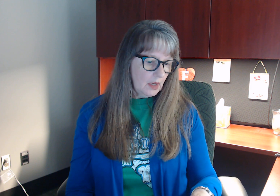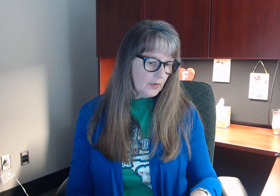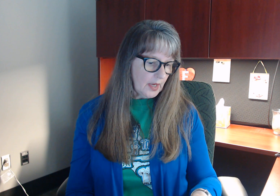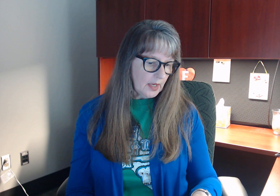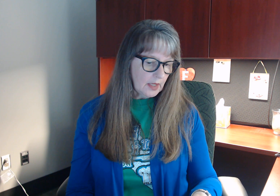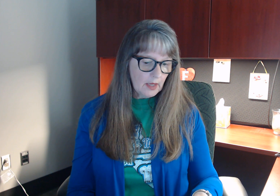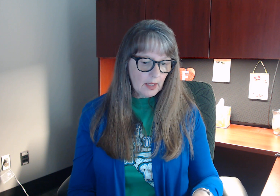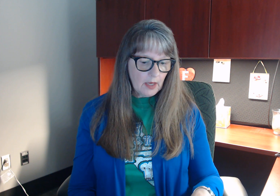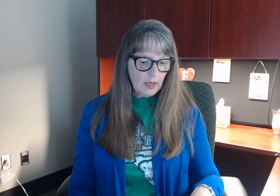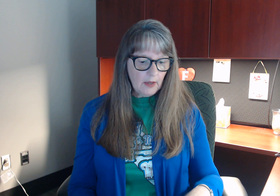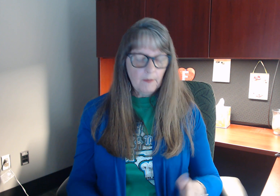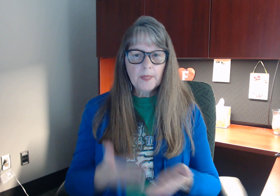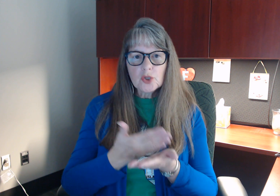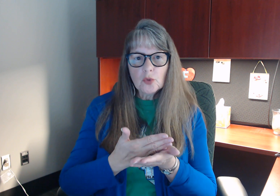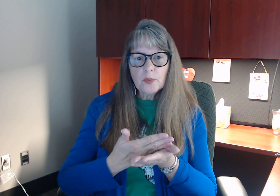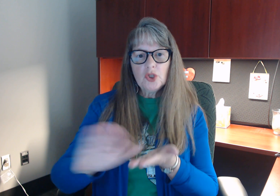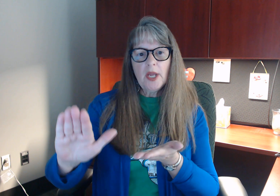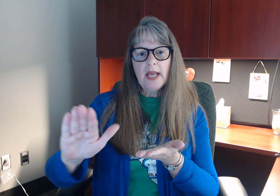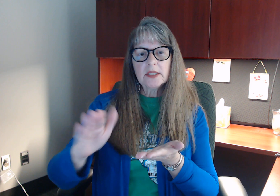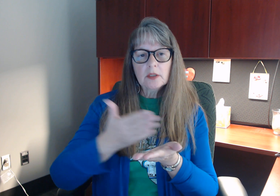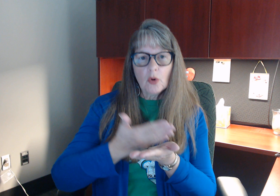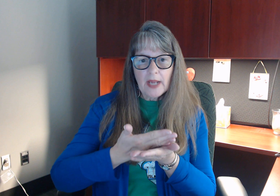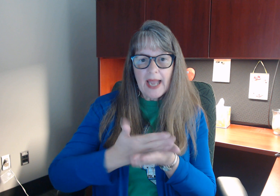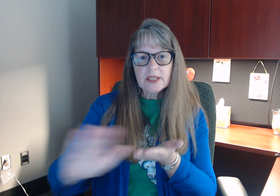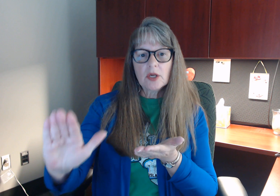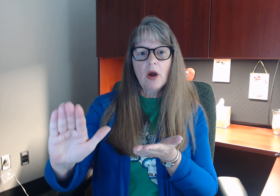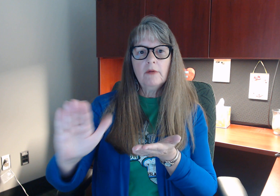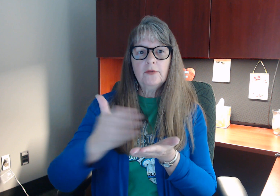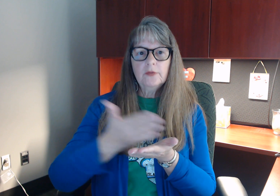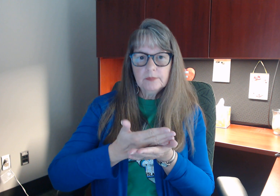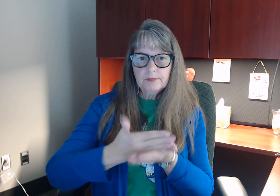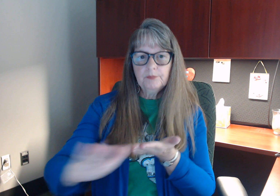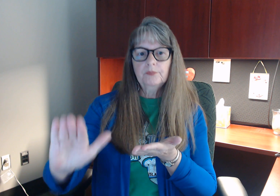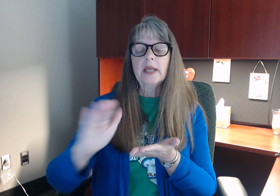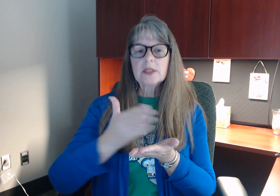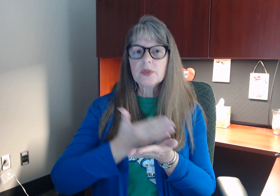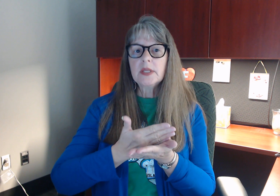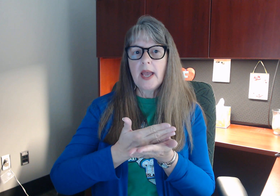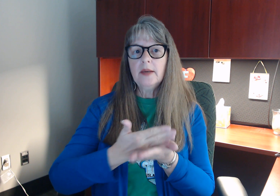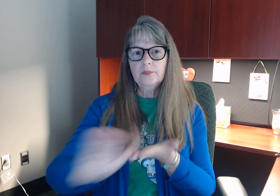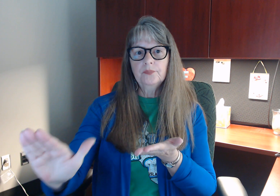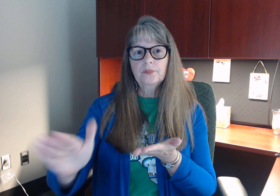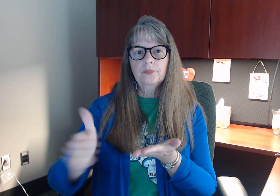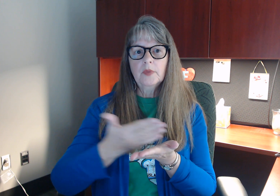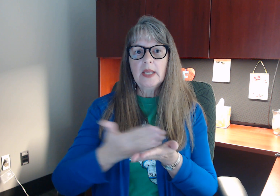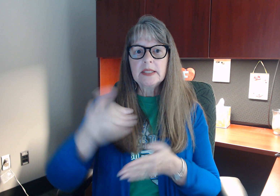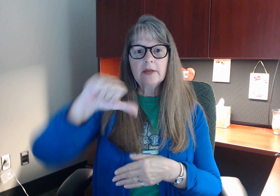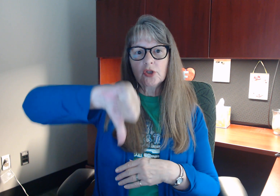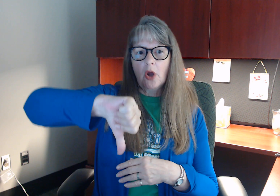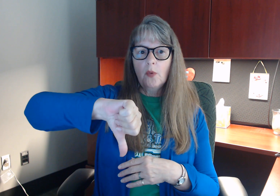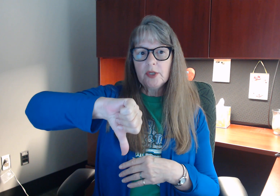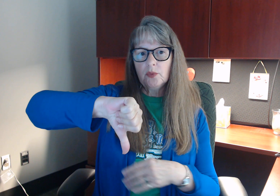Okay. To reject or cast off, I still see that. Instead of just always doing